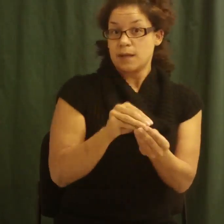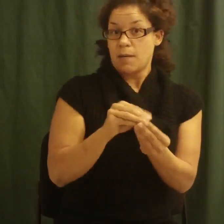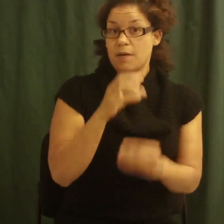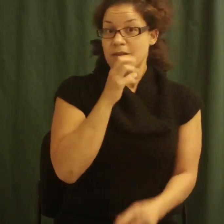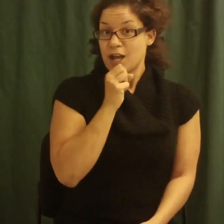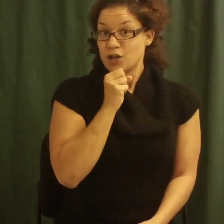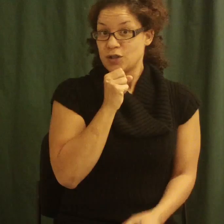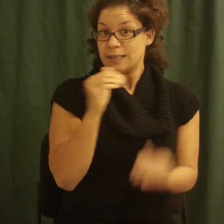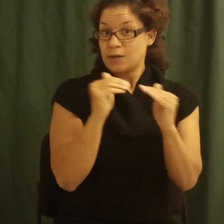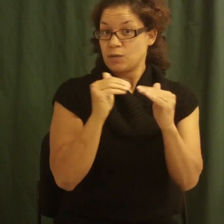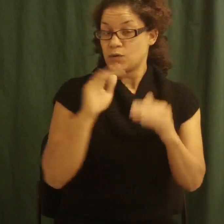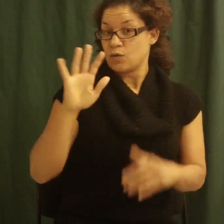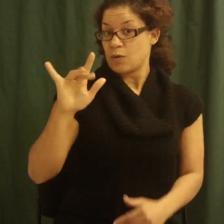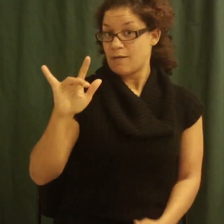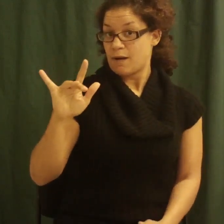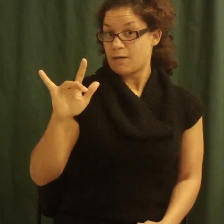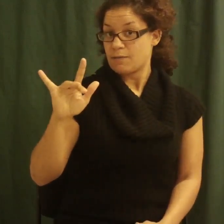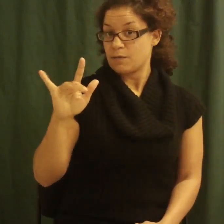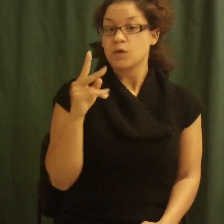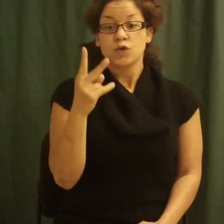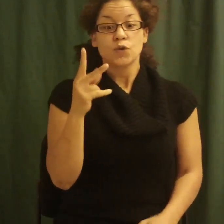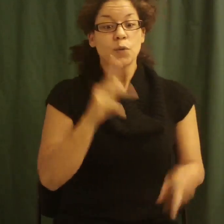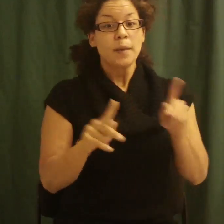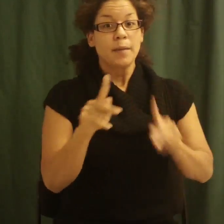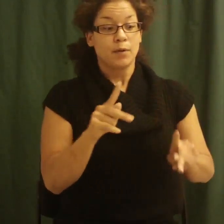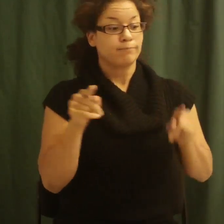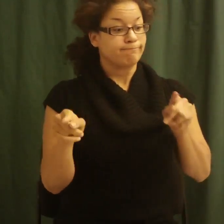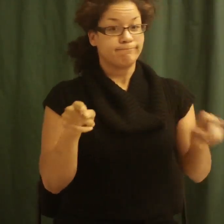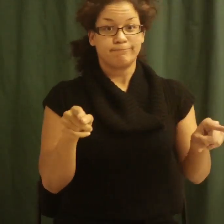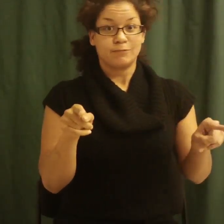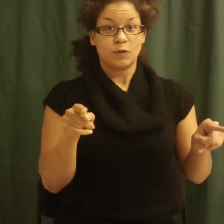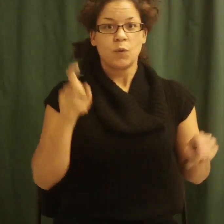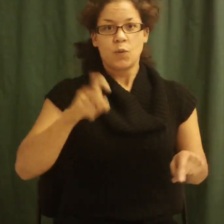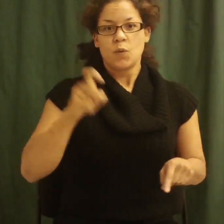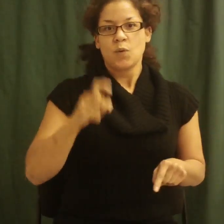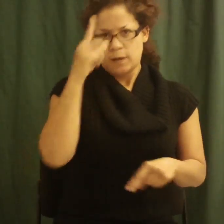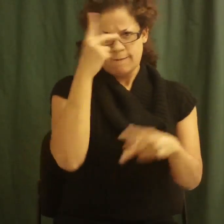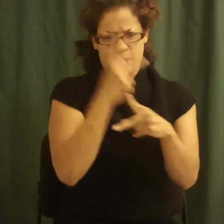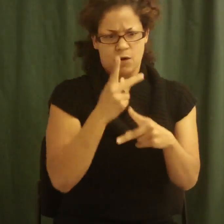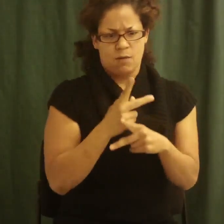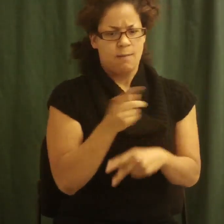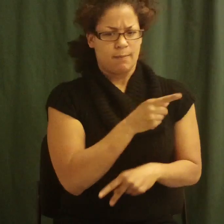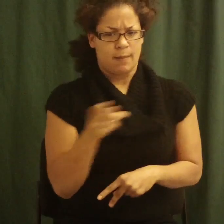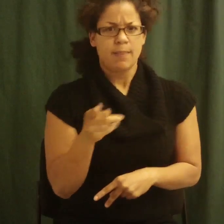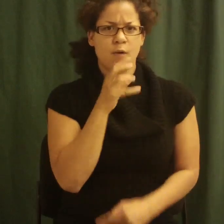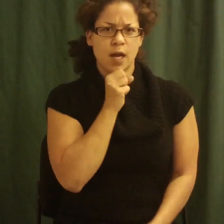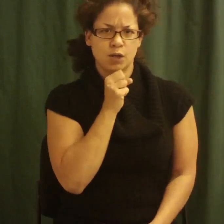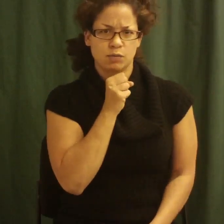So there are two people. What we want to find out is how old they are. But it has to fit both parts of the question.